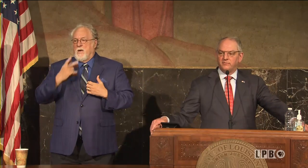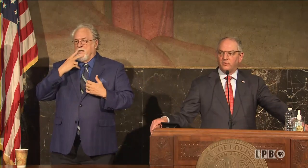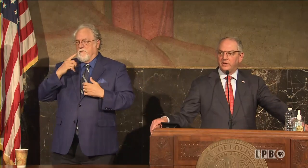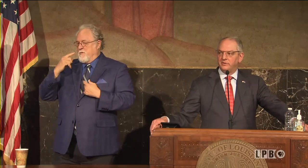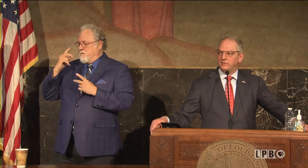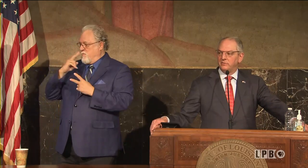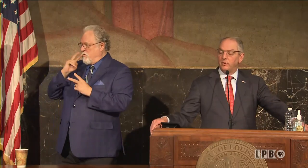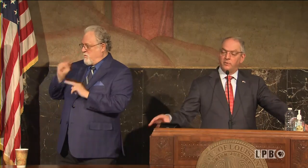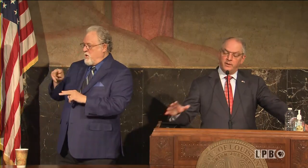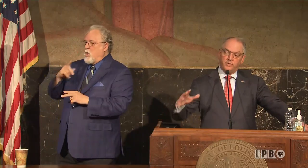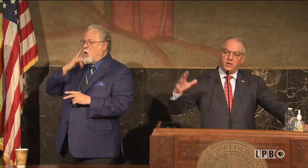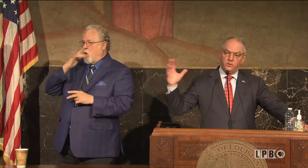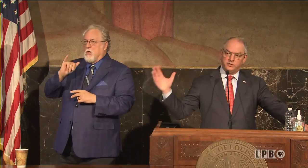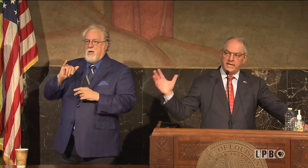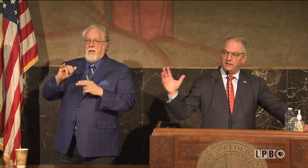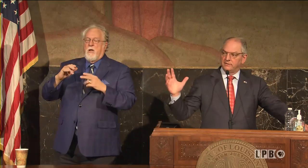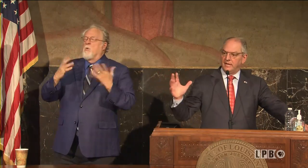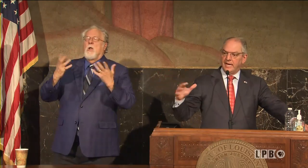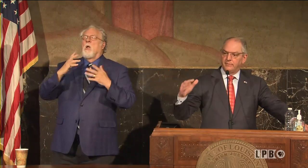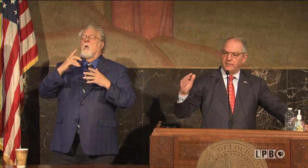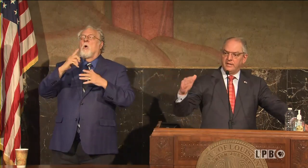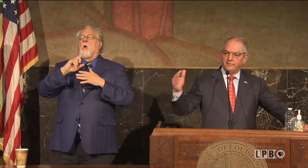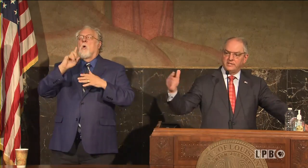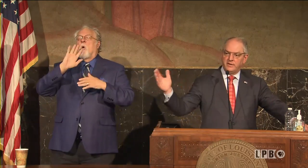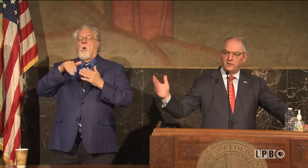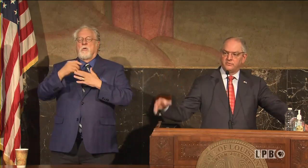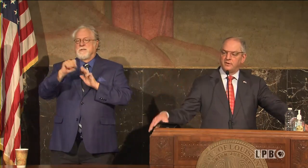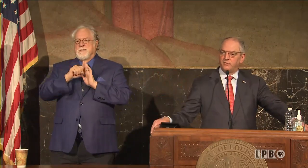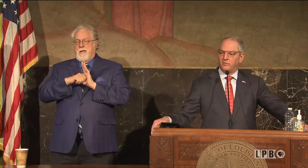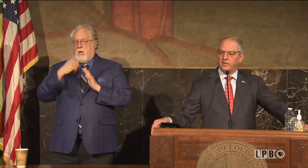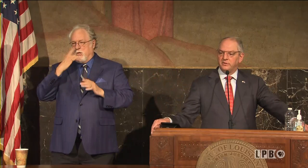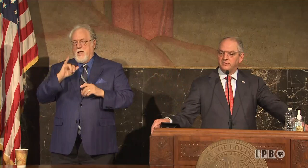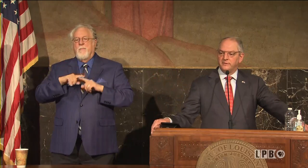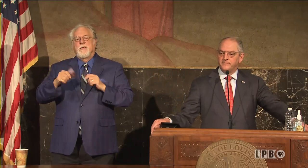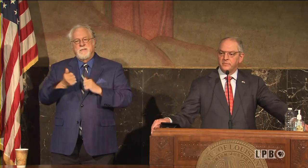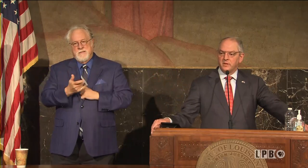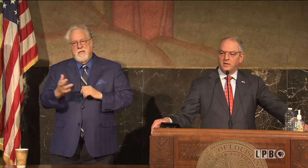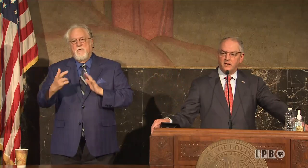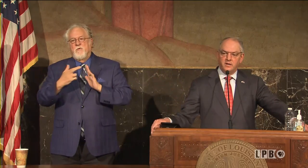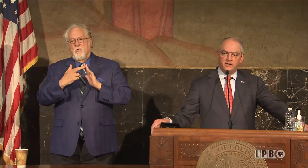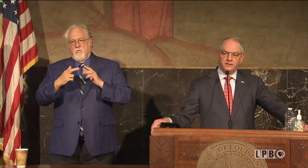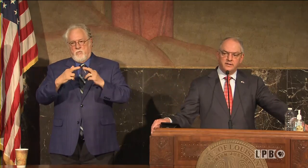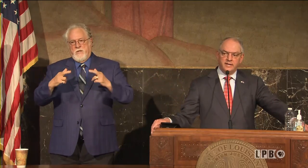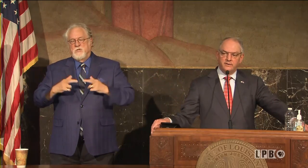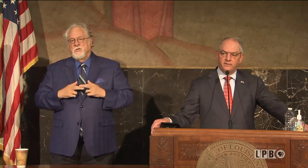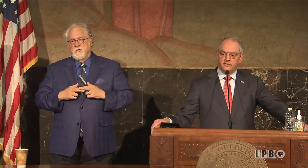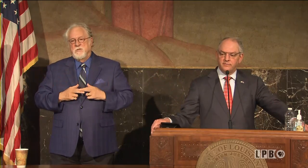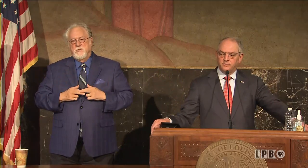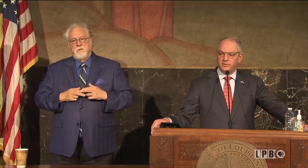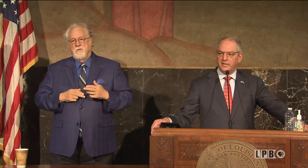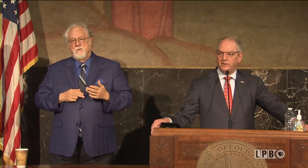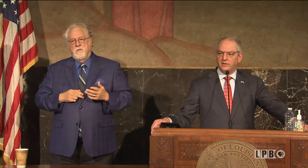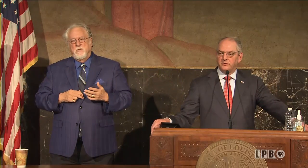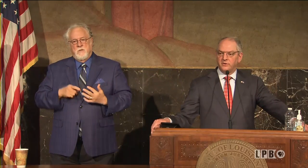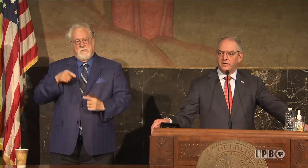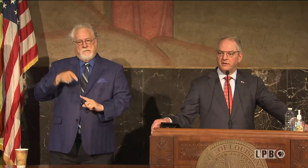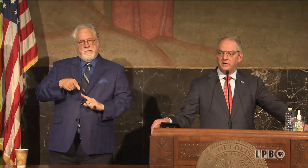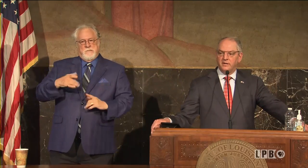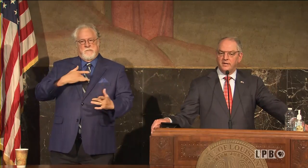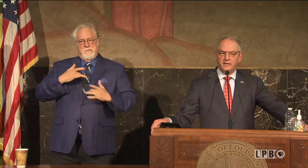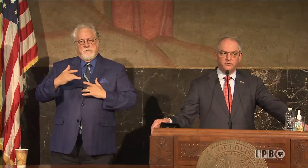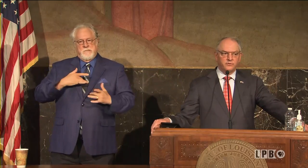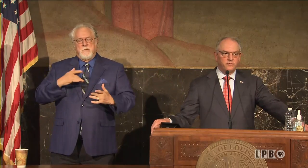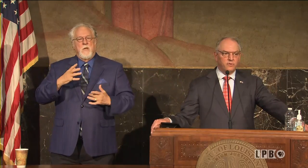what several regions, well, really what the whole state looks like, but obviously there are several regions that are particularly